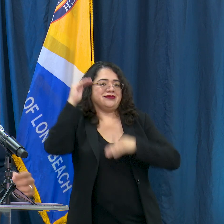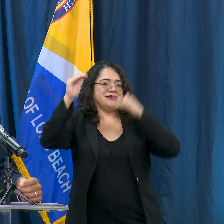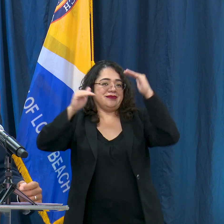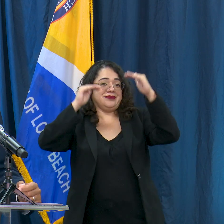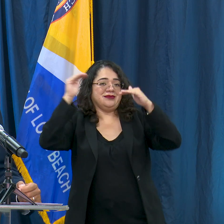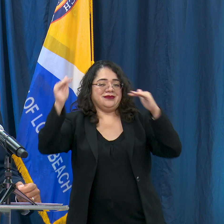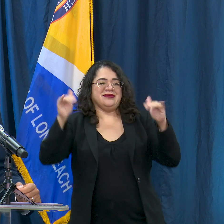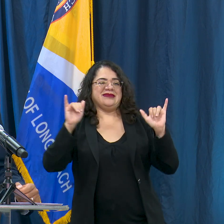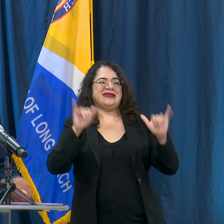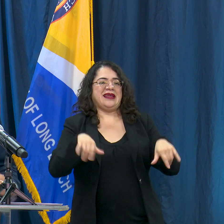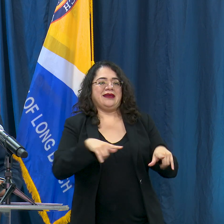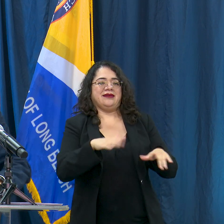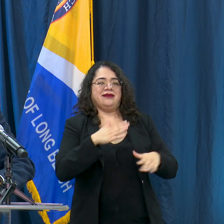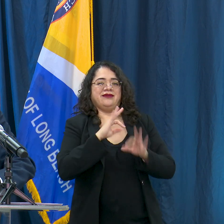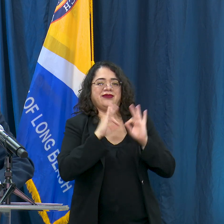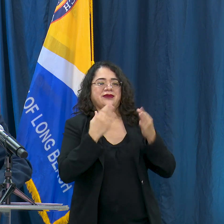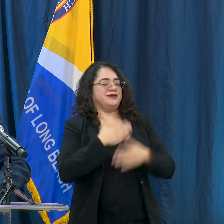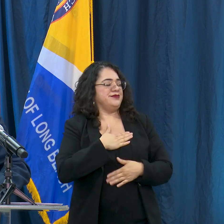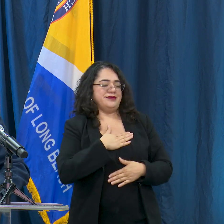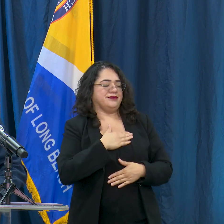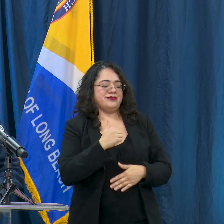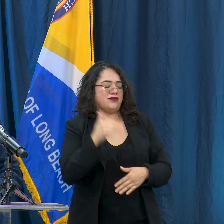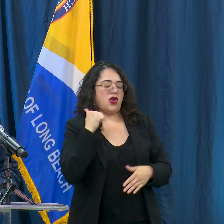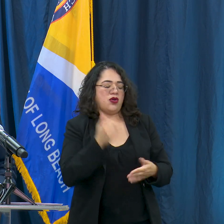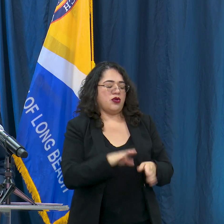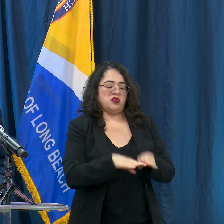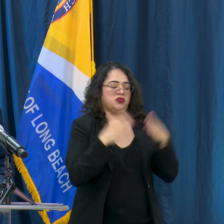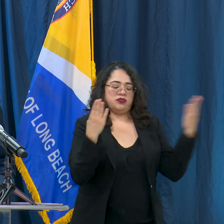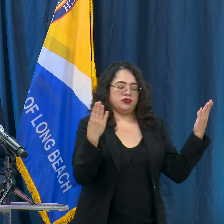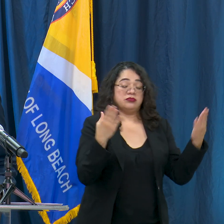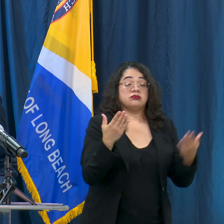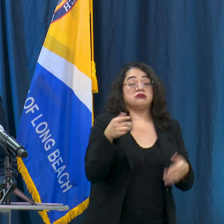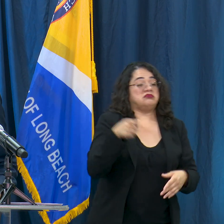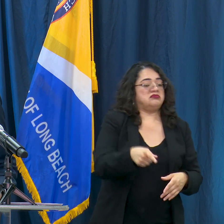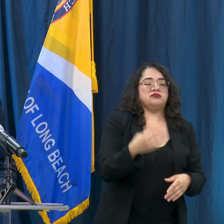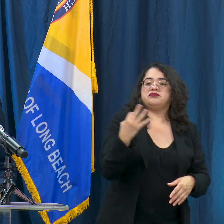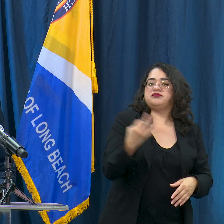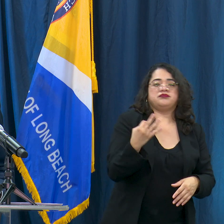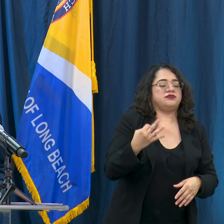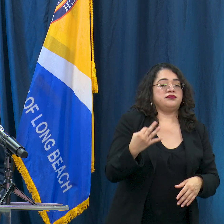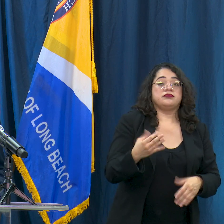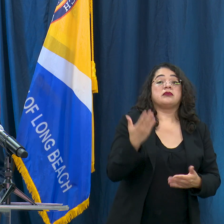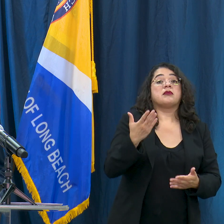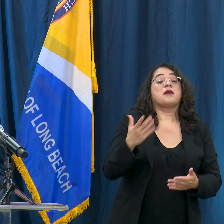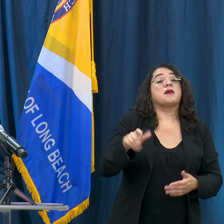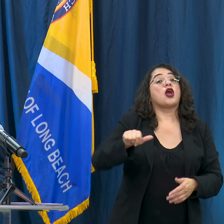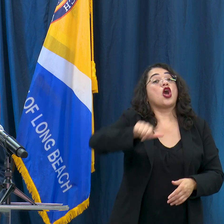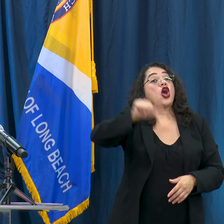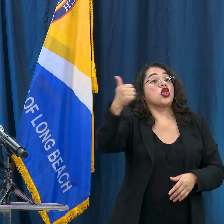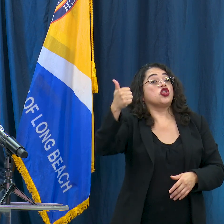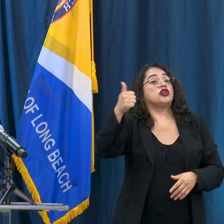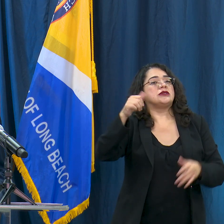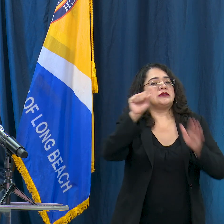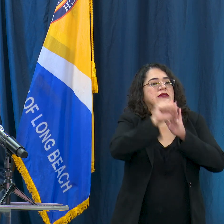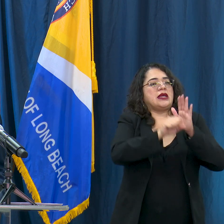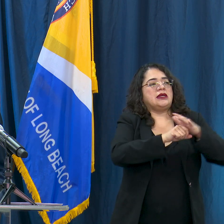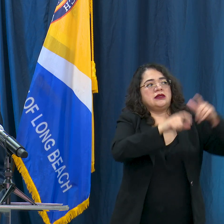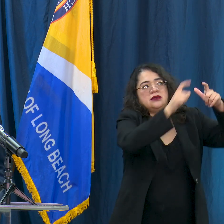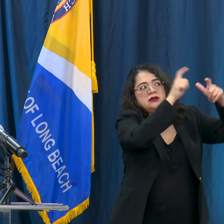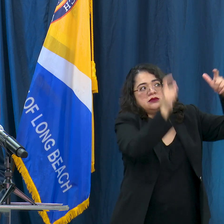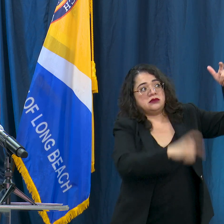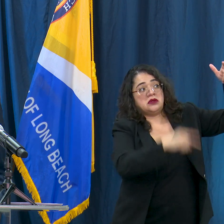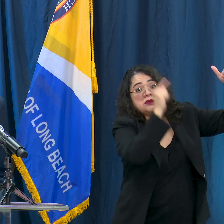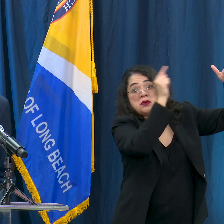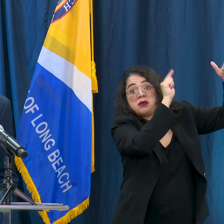be reopening as of this Friday, even though they might reopen in other parts of the state where the numbers, by the way,